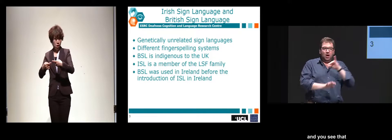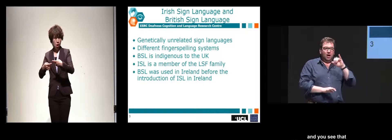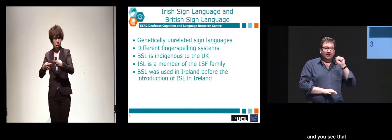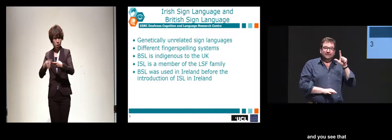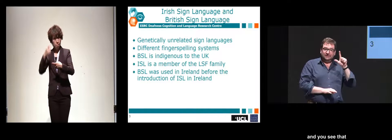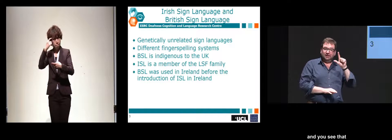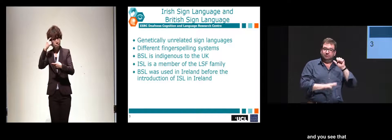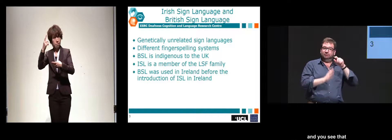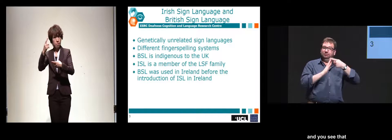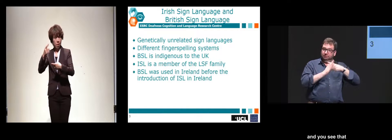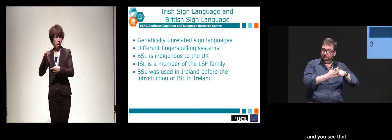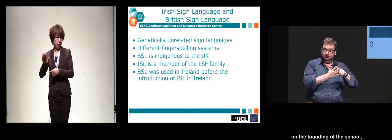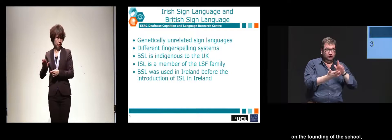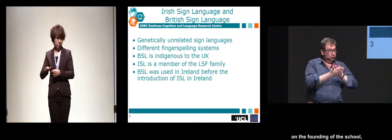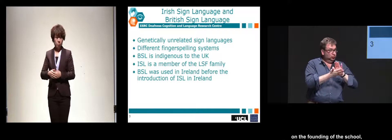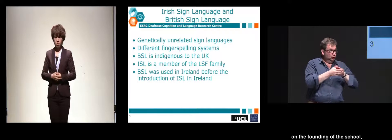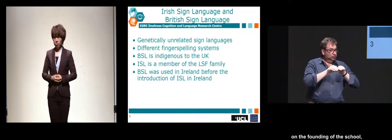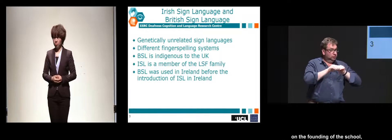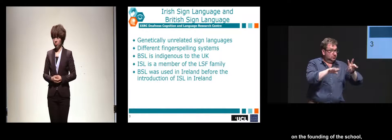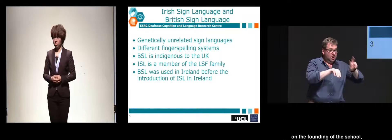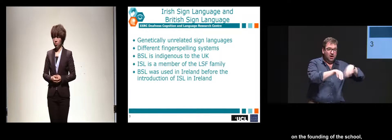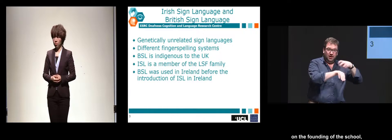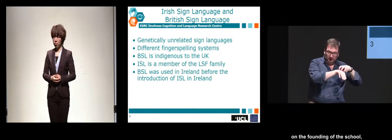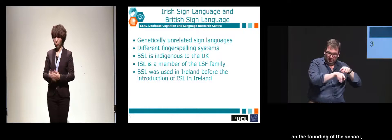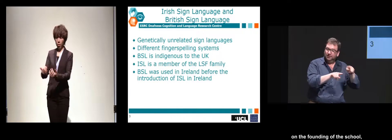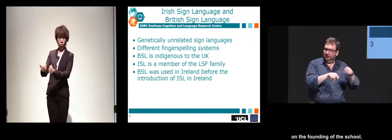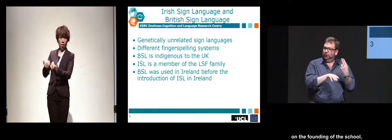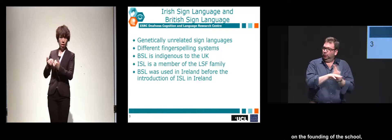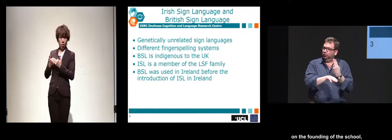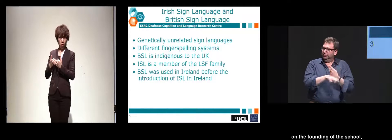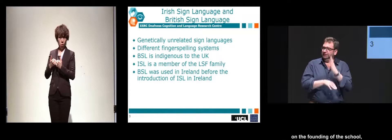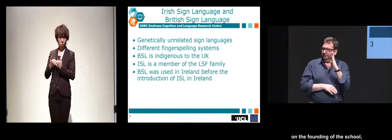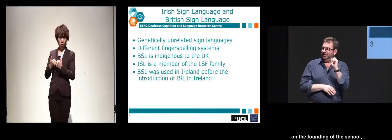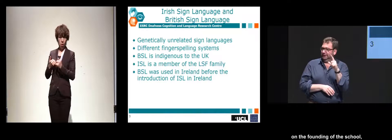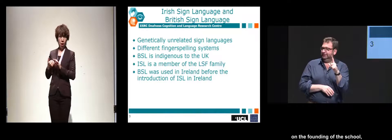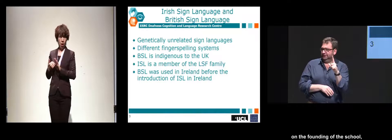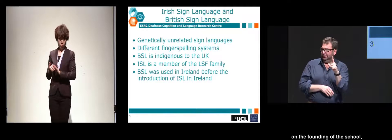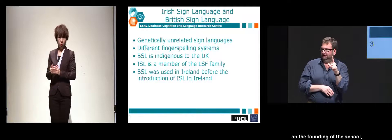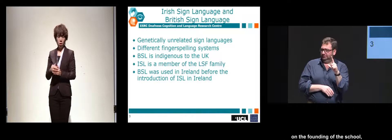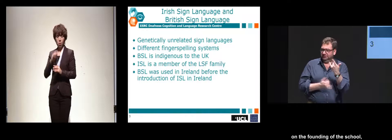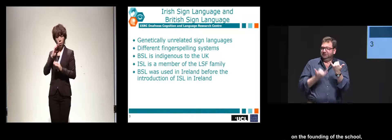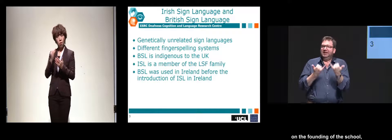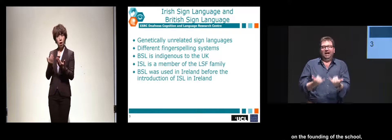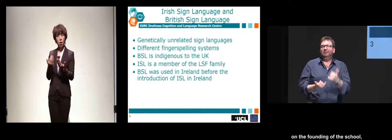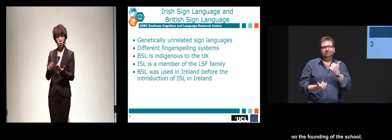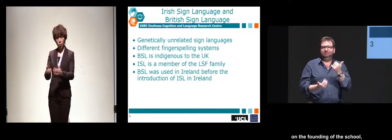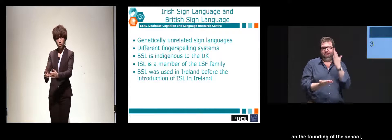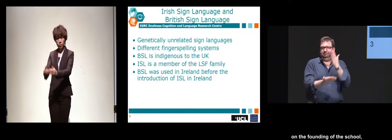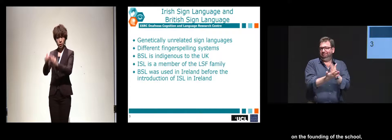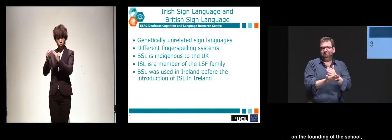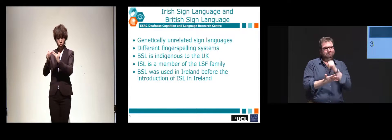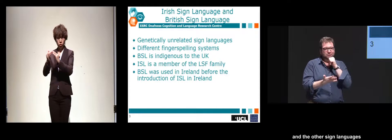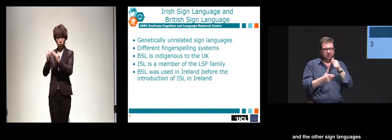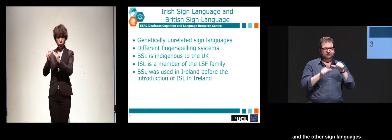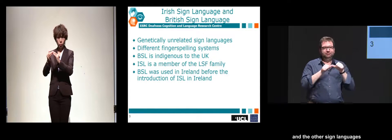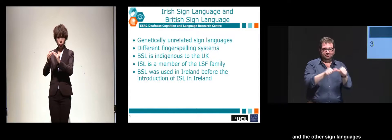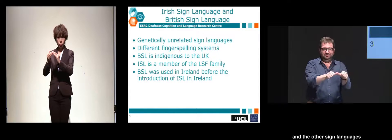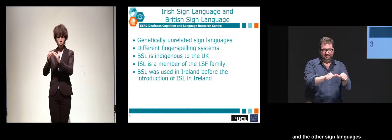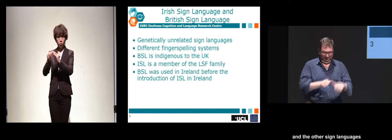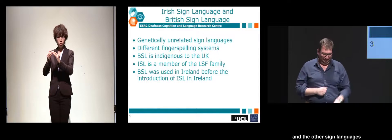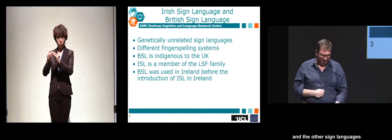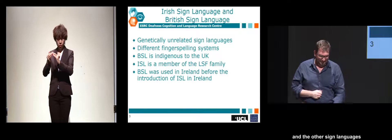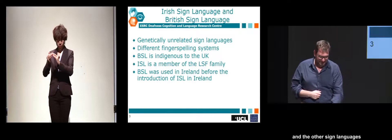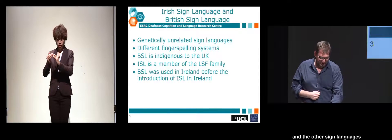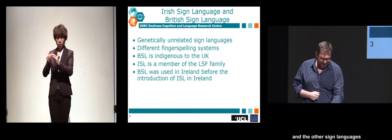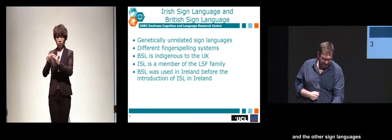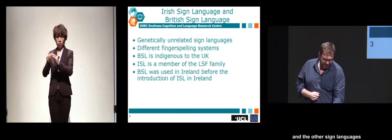and you see that if the French had an influence on the founding of the school, then French Sign Language was used, and the other sign